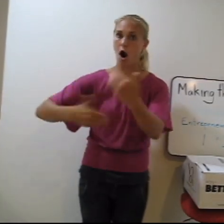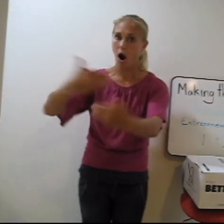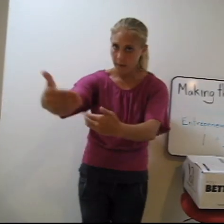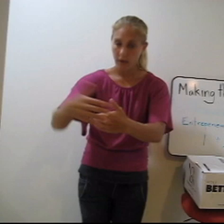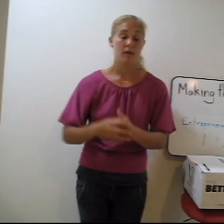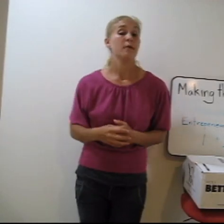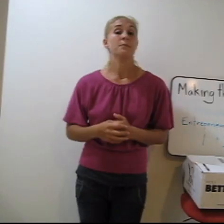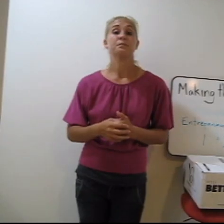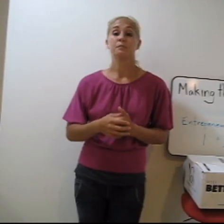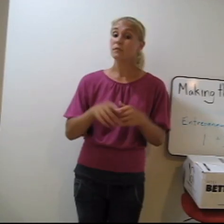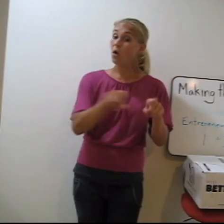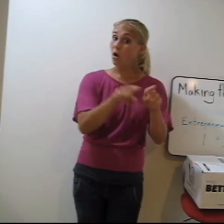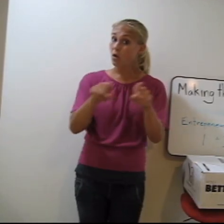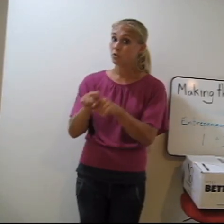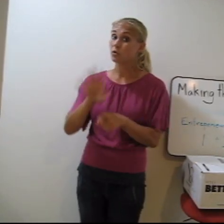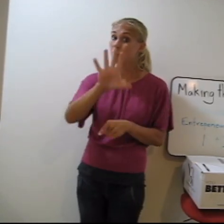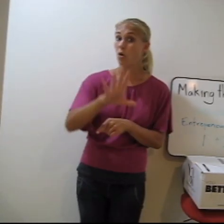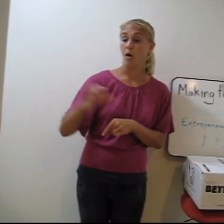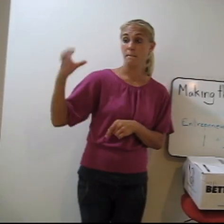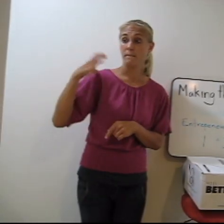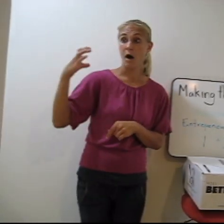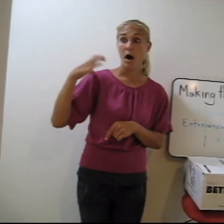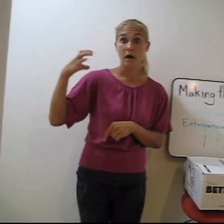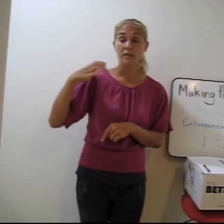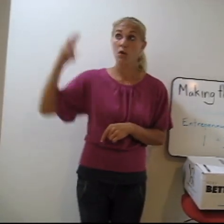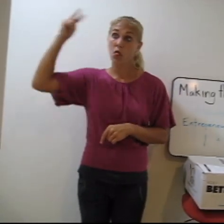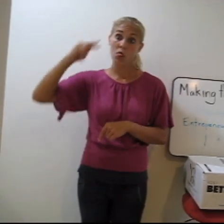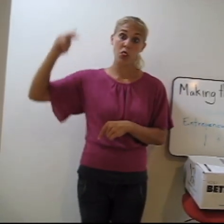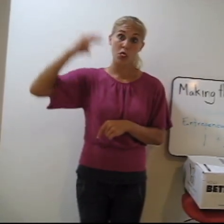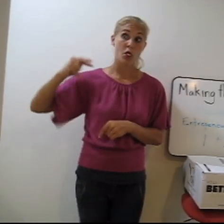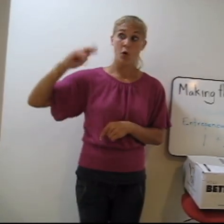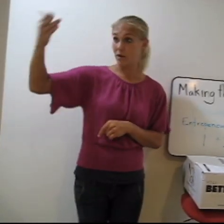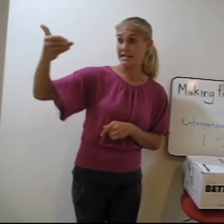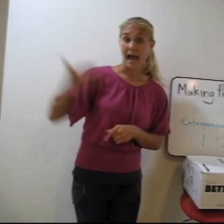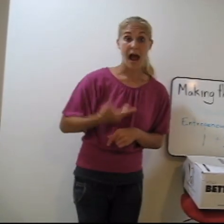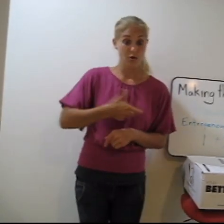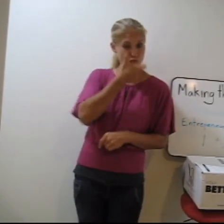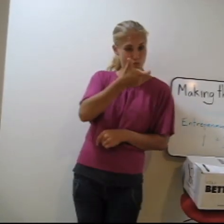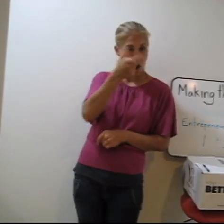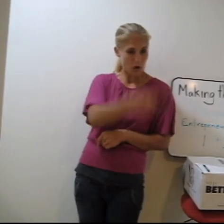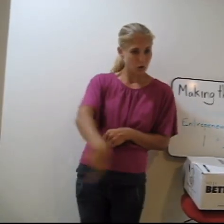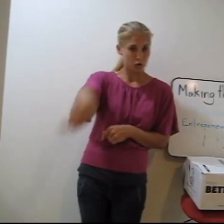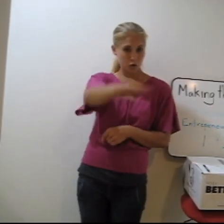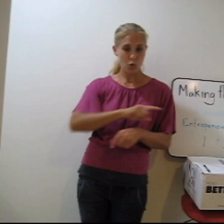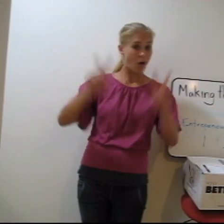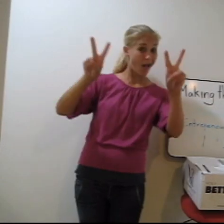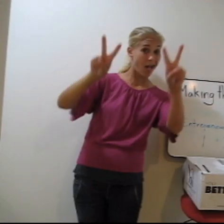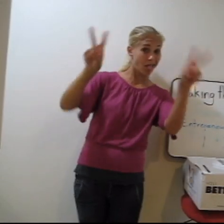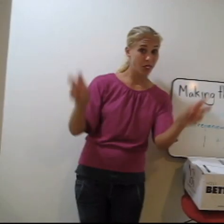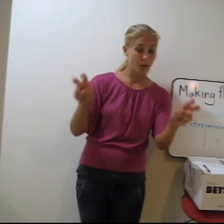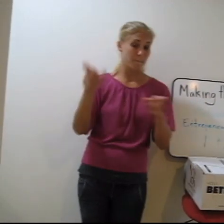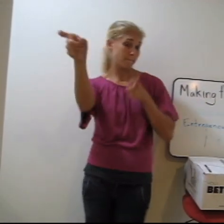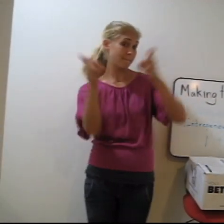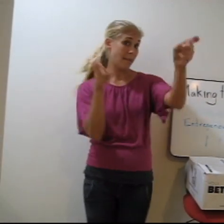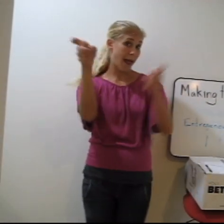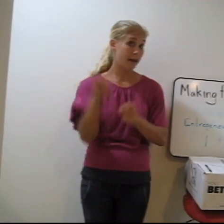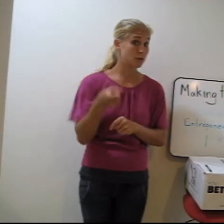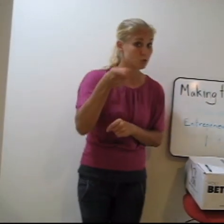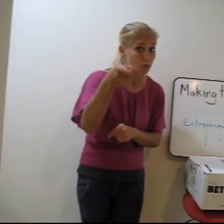the constant watchful eye of someone hired simply to watch you or, quote-unquote, manage you. This